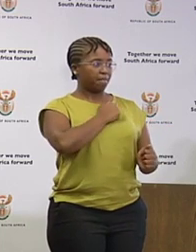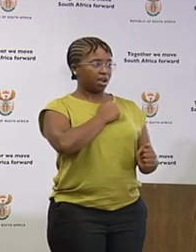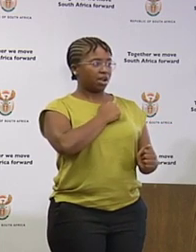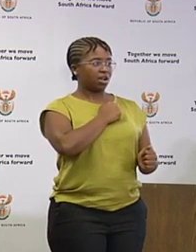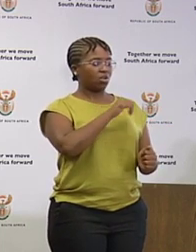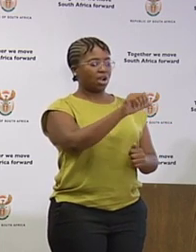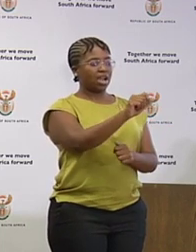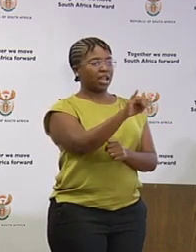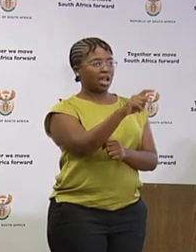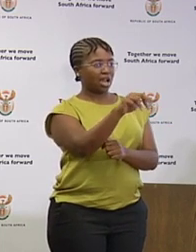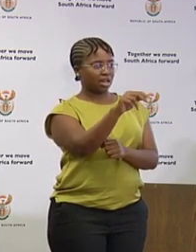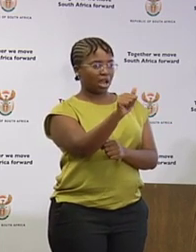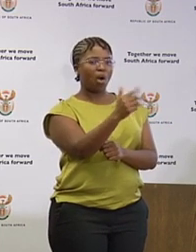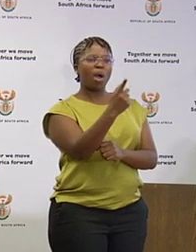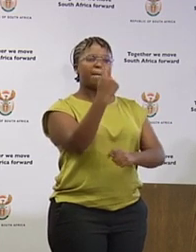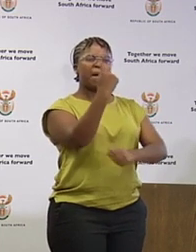rural area in Ulundi.